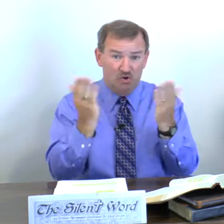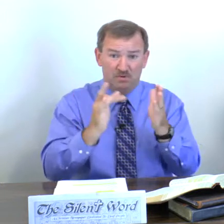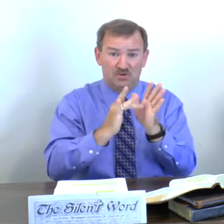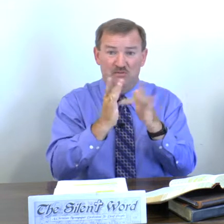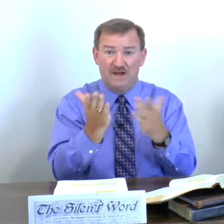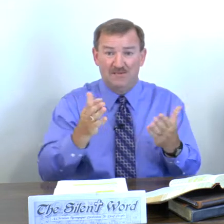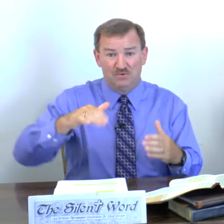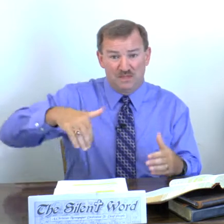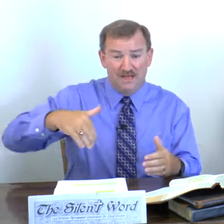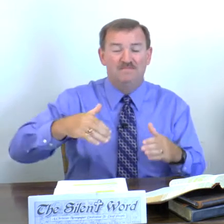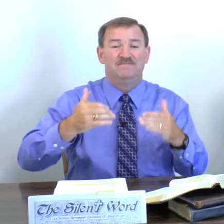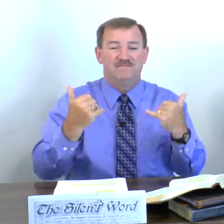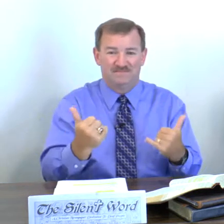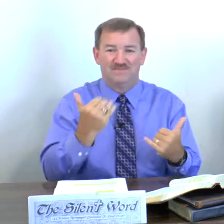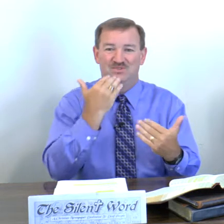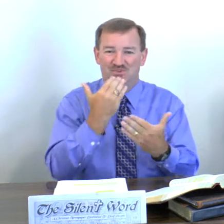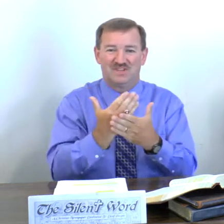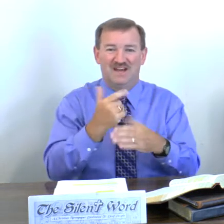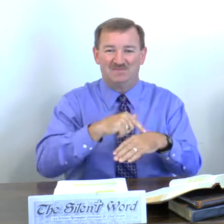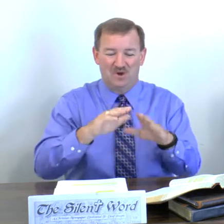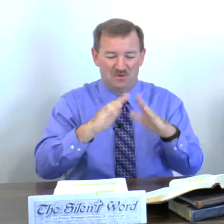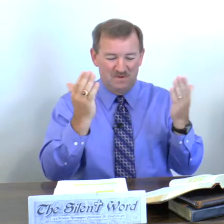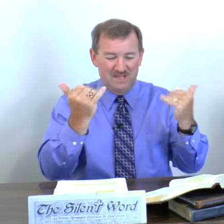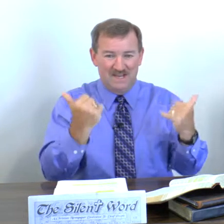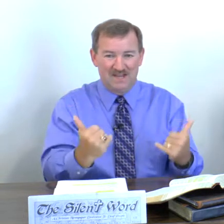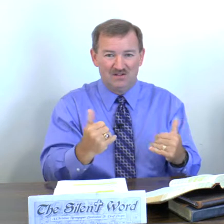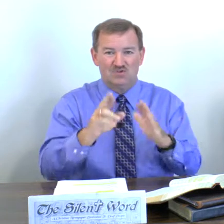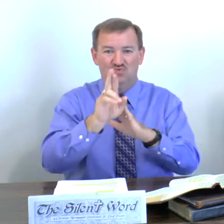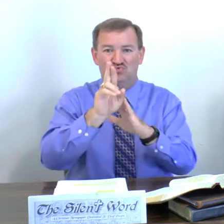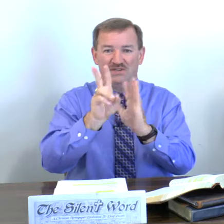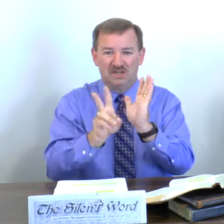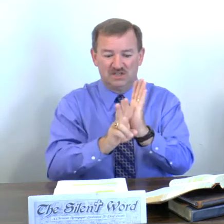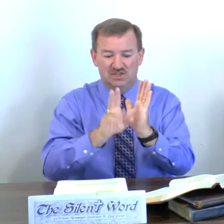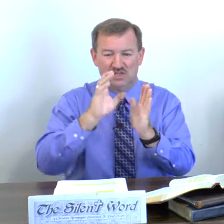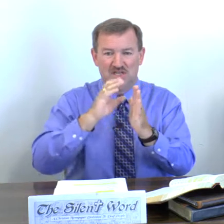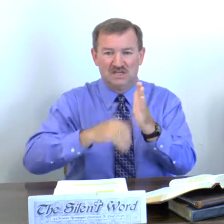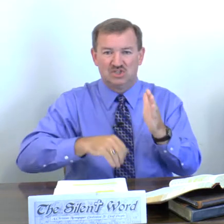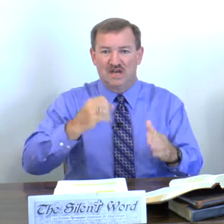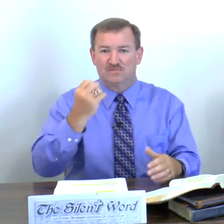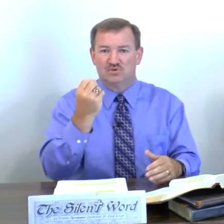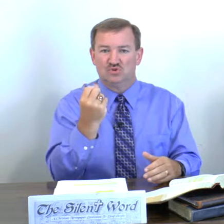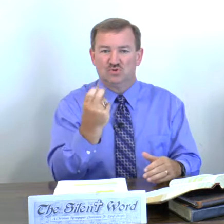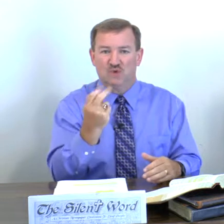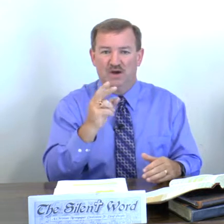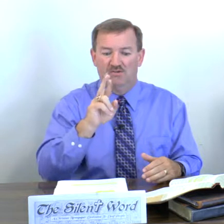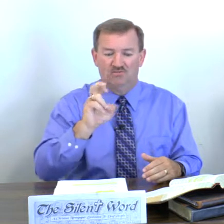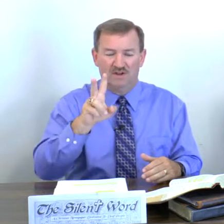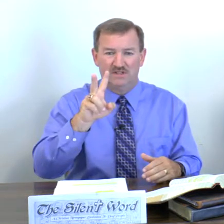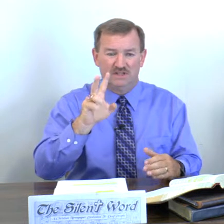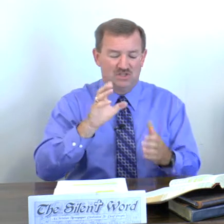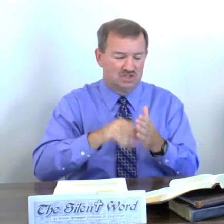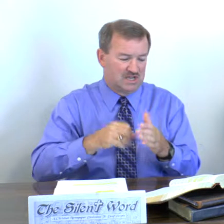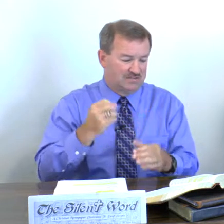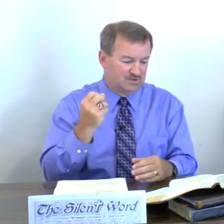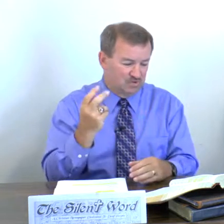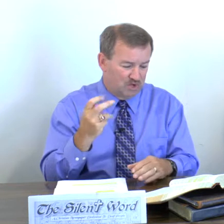opened your Bible yet, good time to open it now to Revelation chapter 12. Revelation chapter